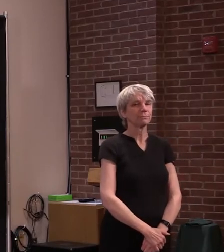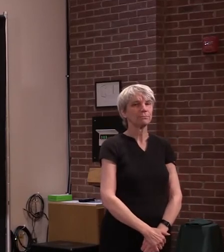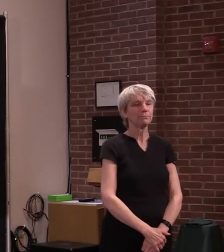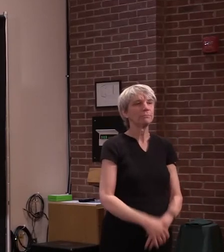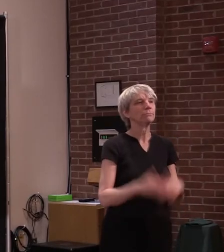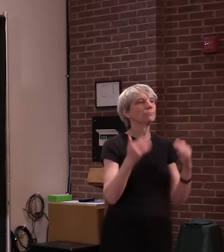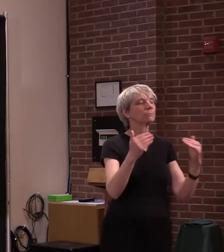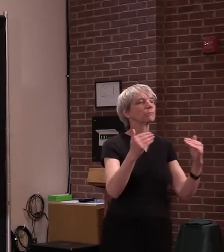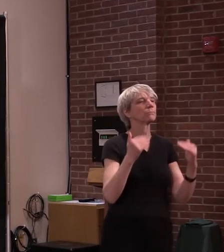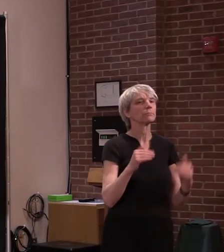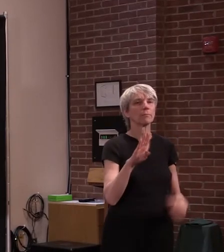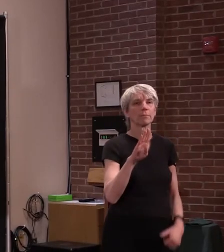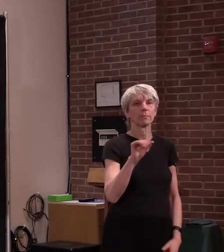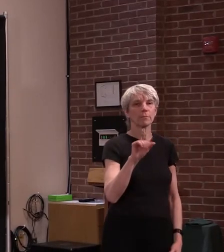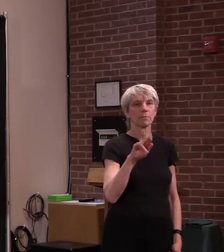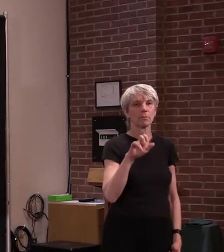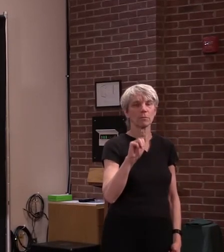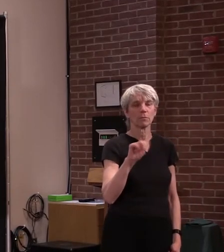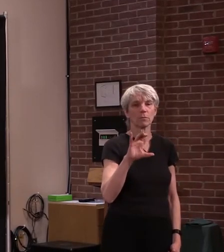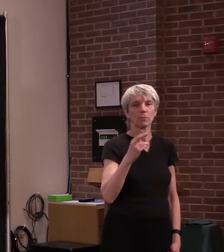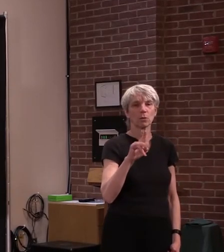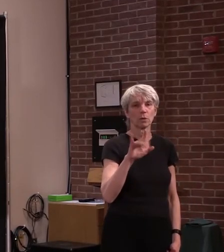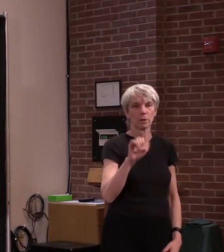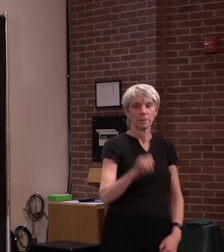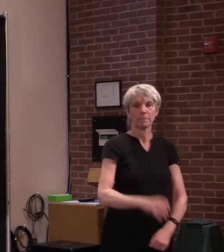Joseph Gresser, the Barton Chronicle.